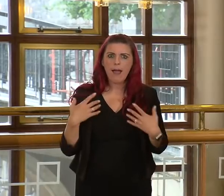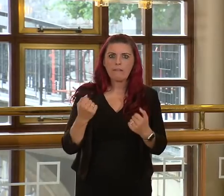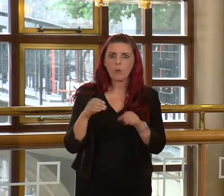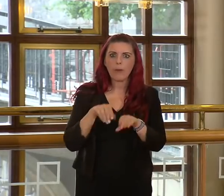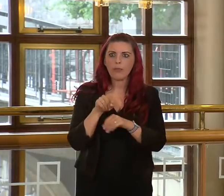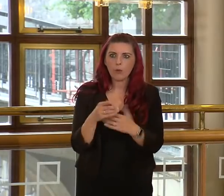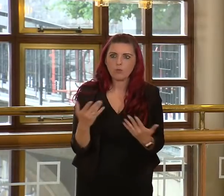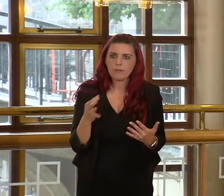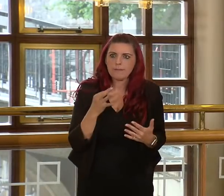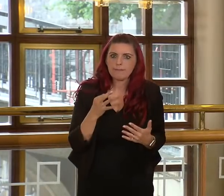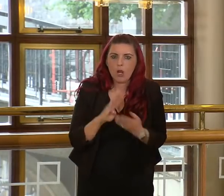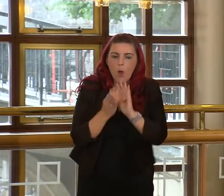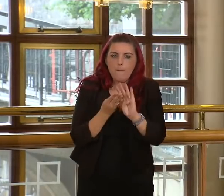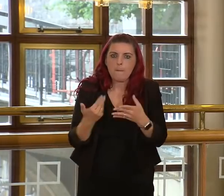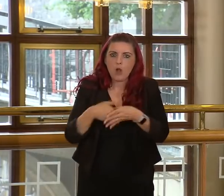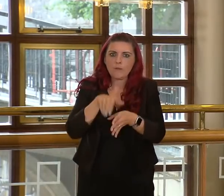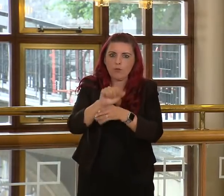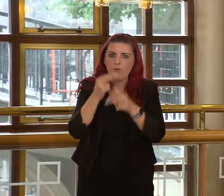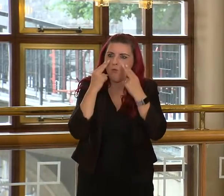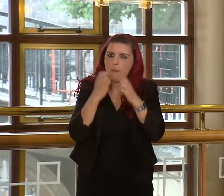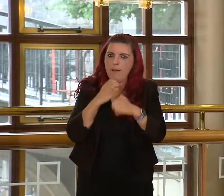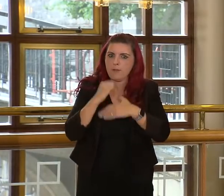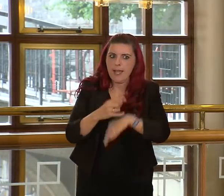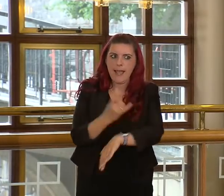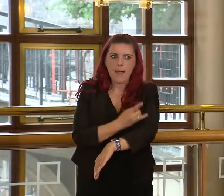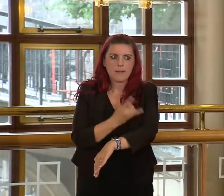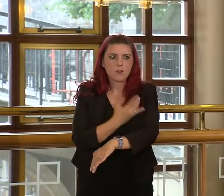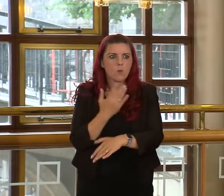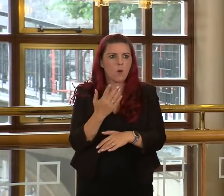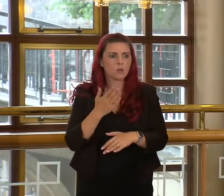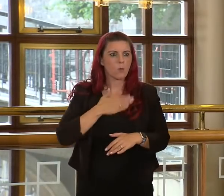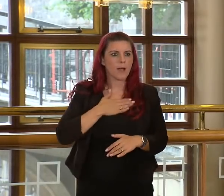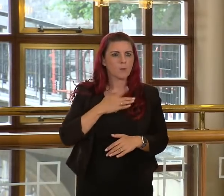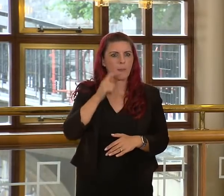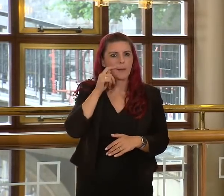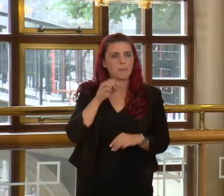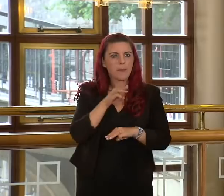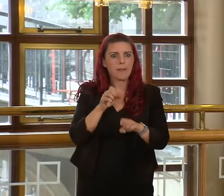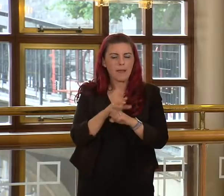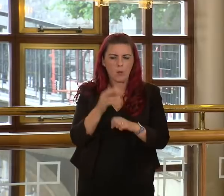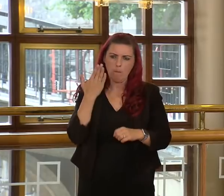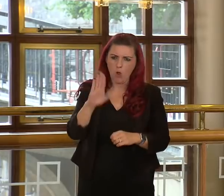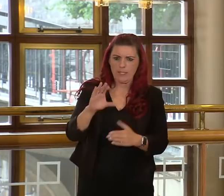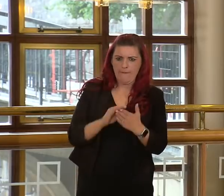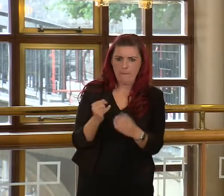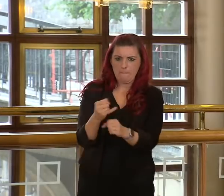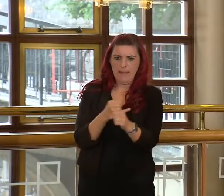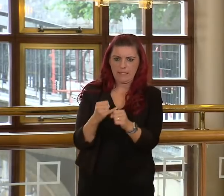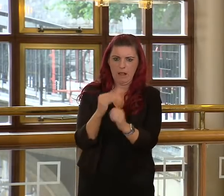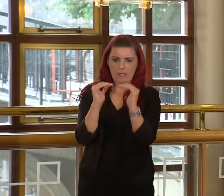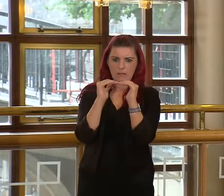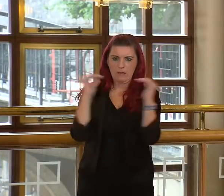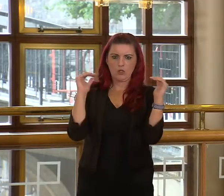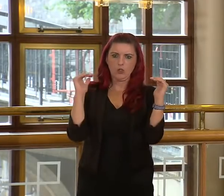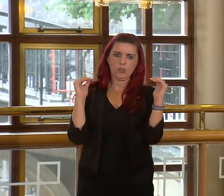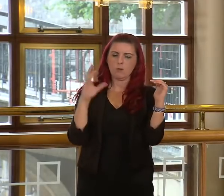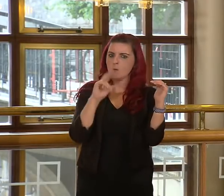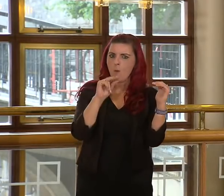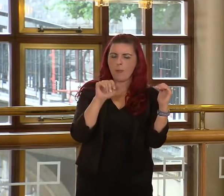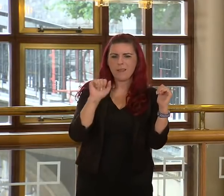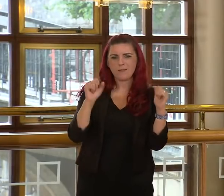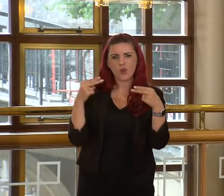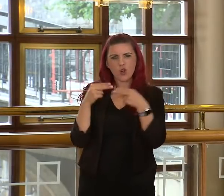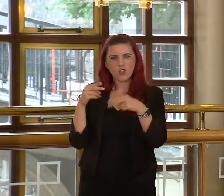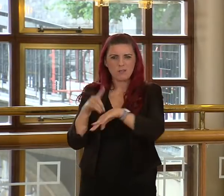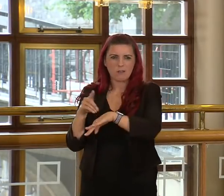suits you. So I do think I wouldn't like people to think that they need to get a medical grade face mask like perhaps a nurse or a doctor needs. We're